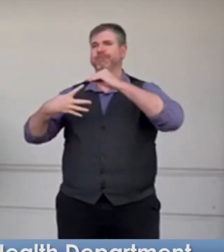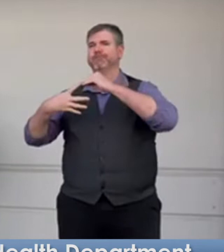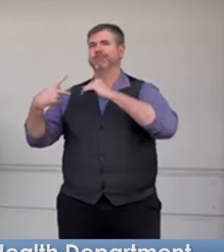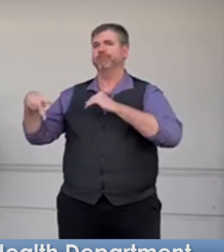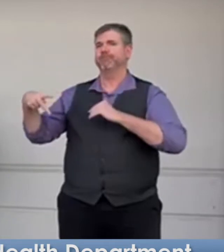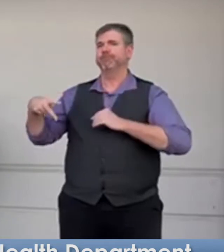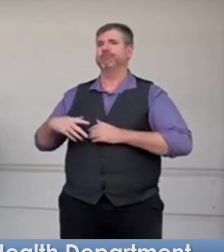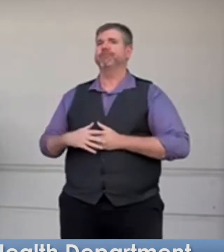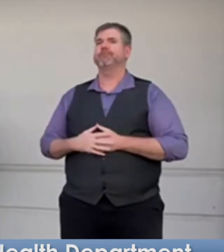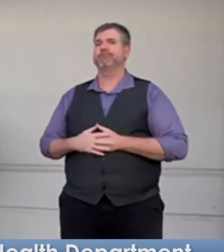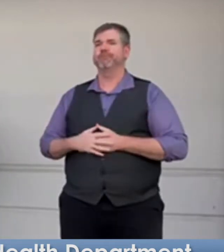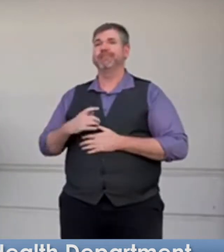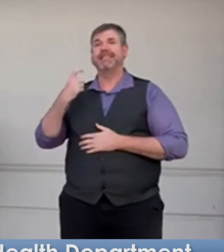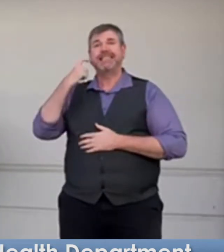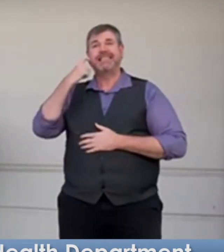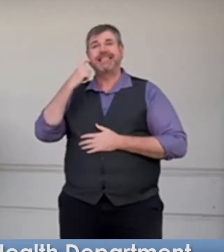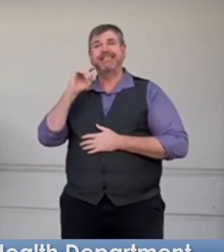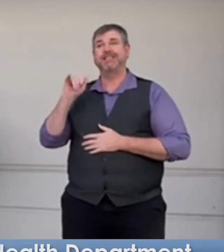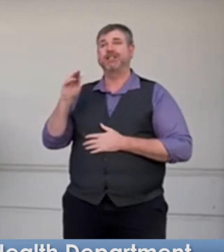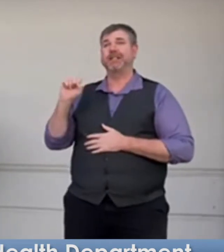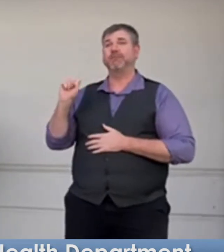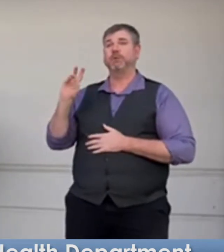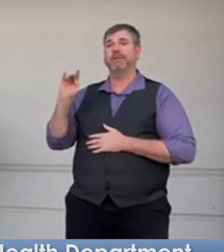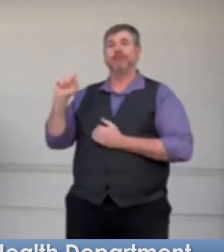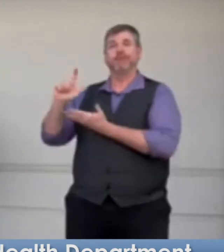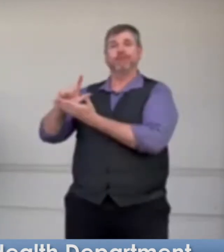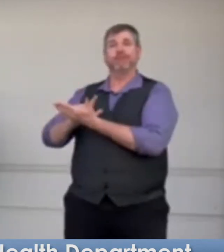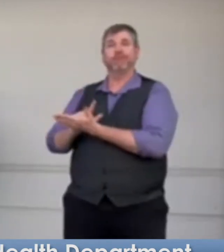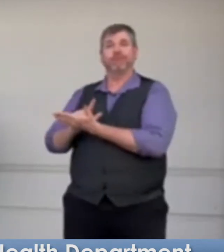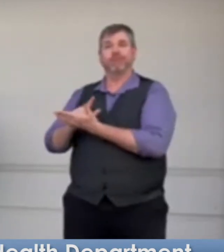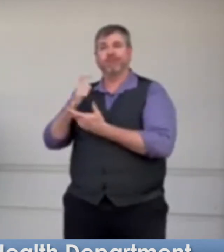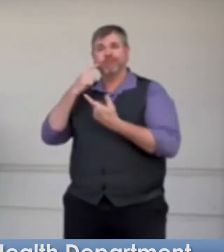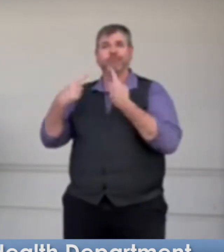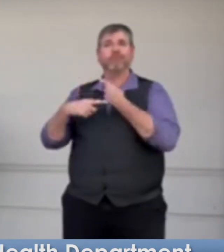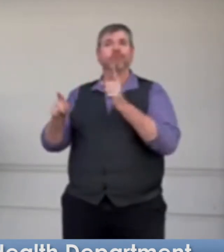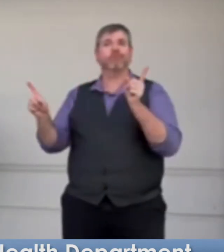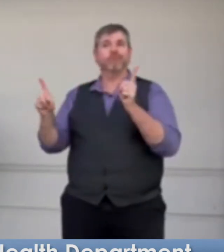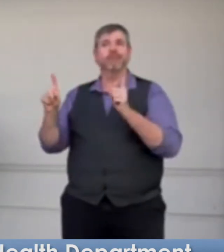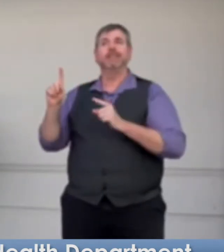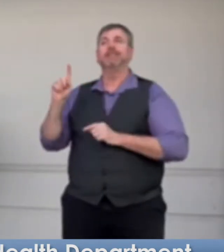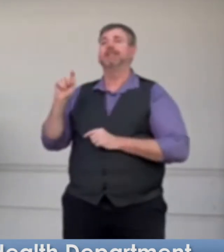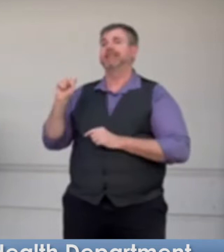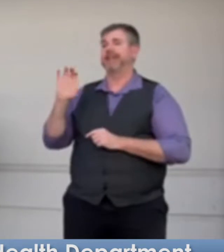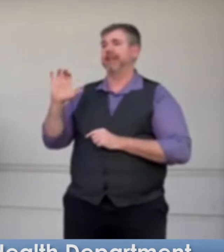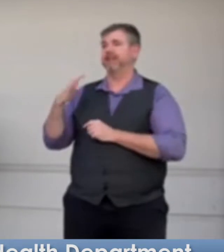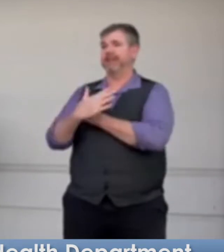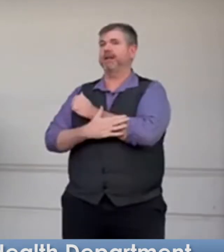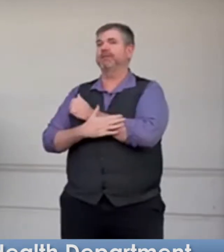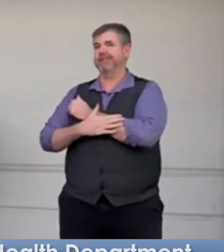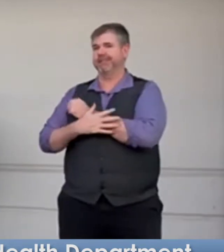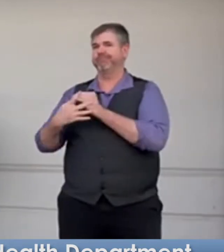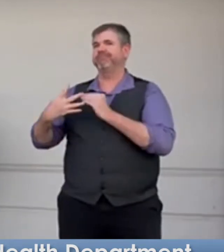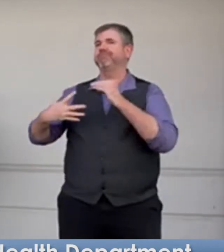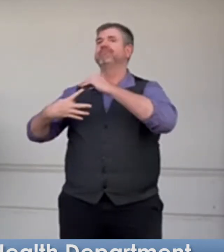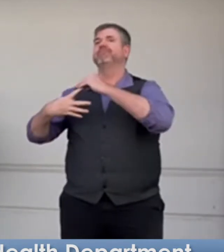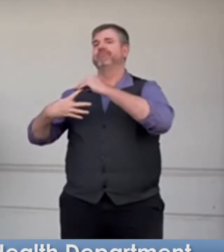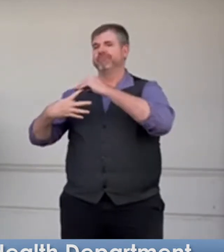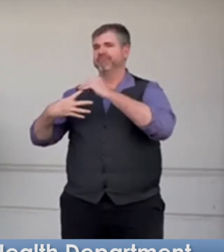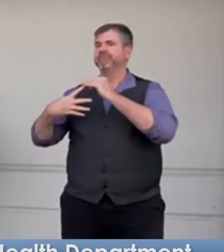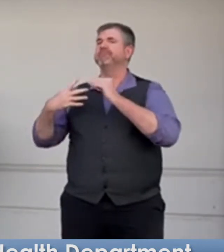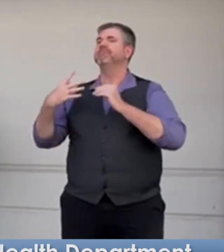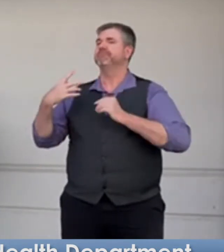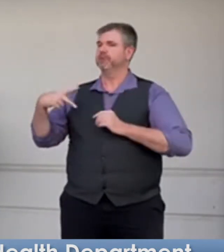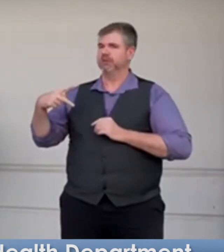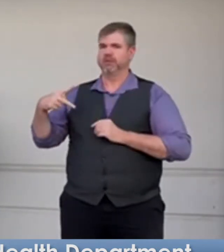Clara has been placed in the purple tier. That's the most restrictive tier. That's the tier that we were in